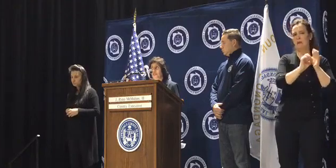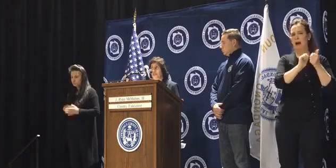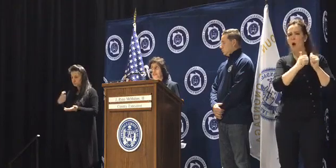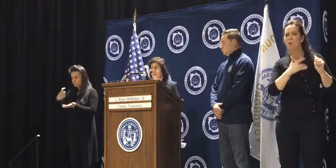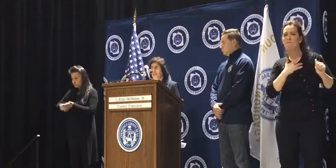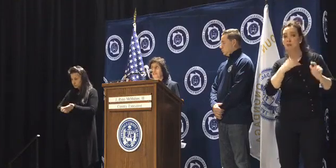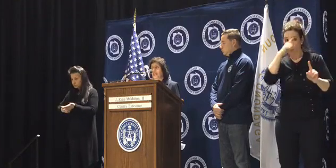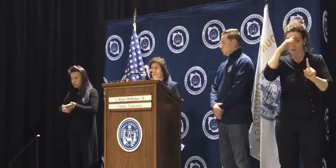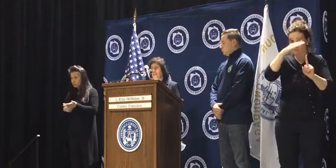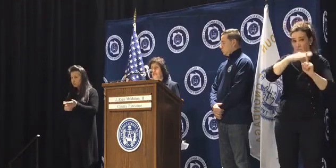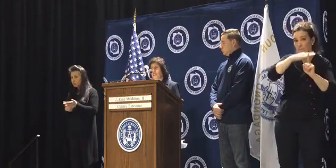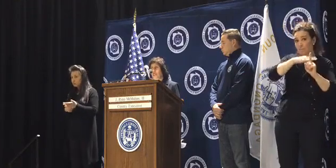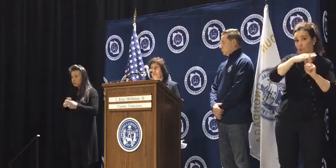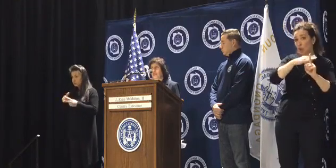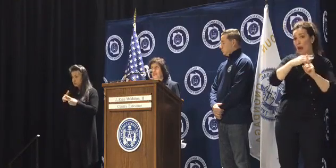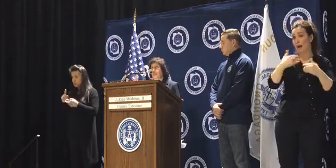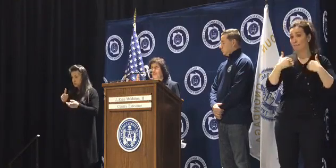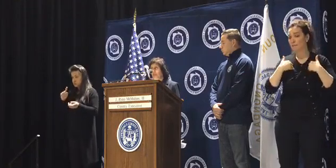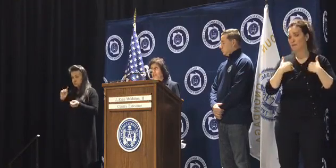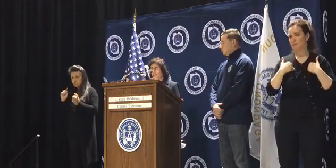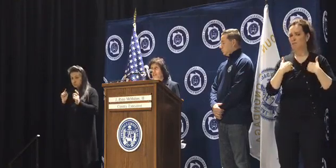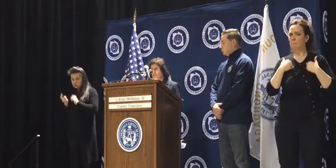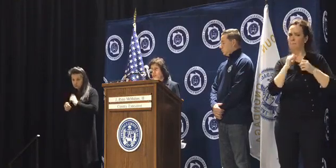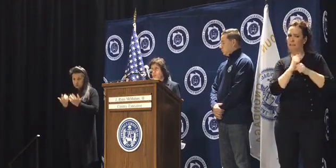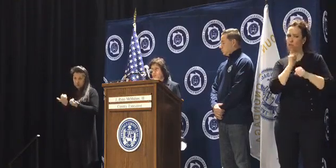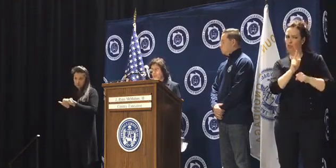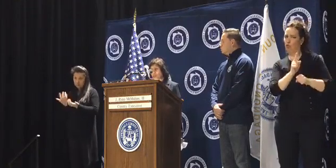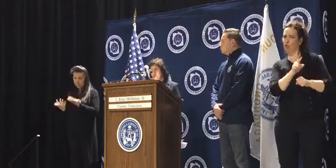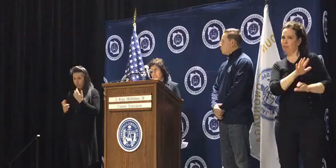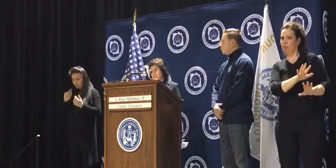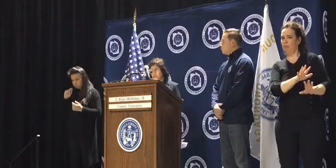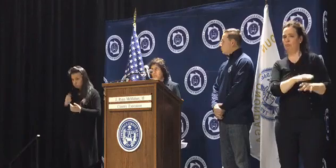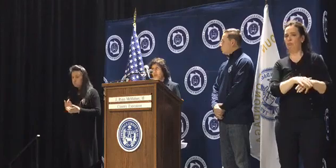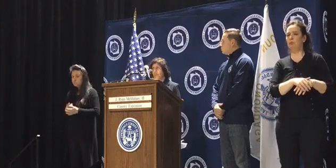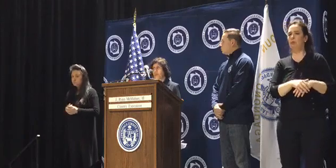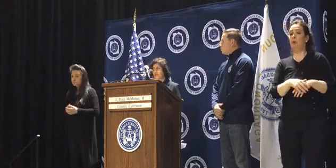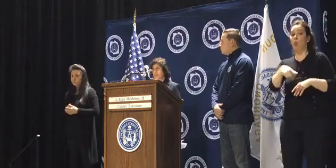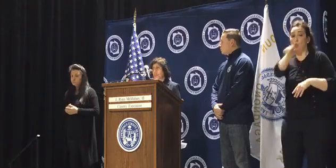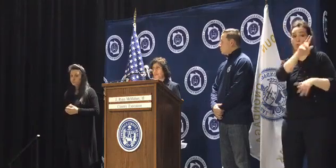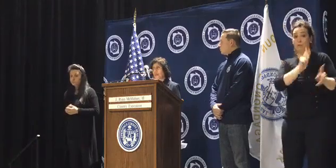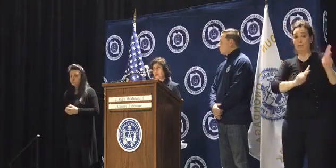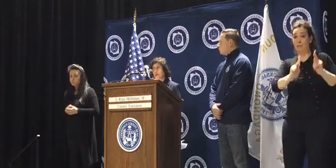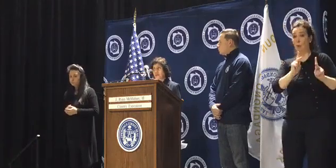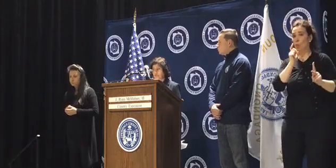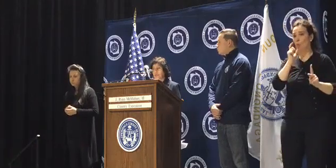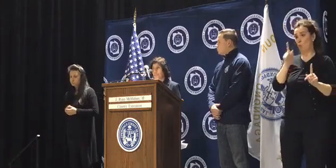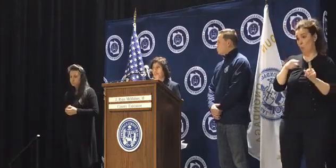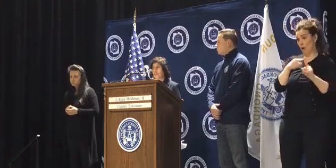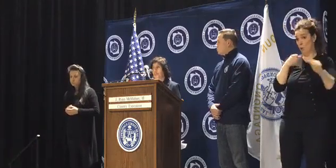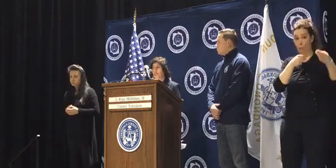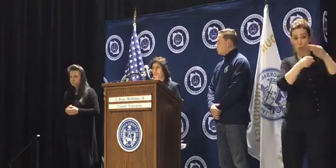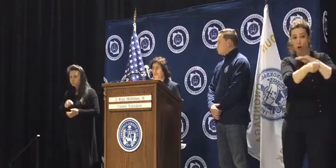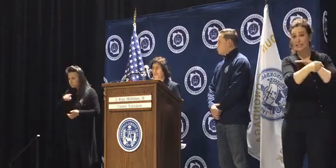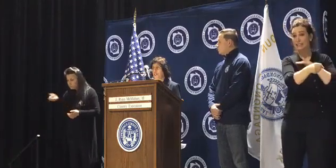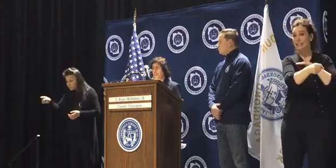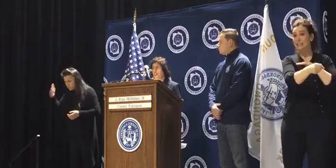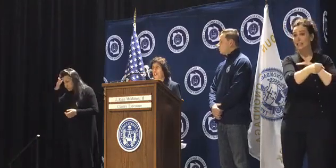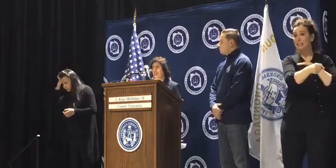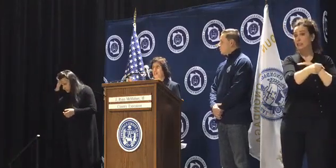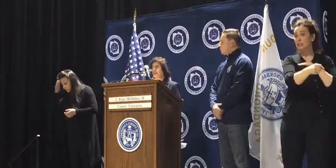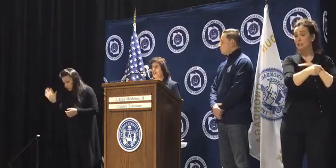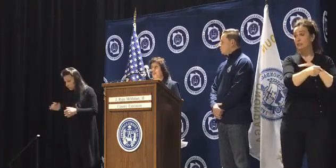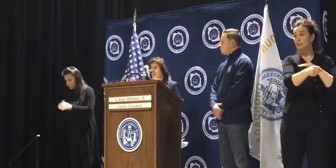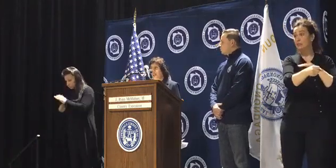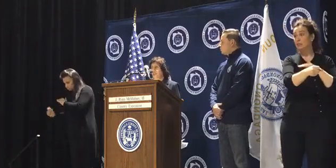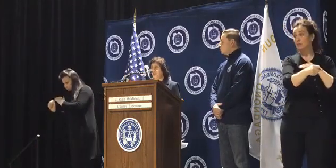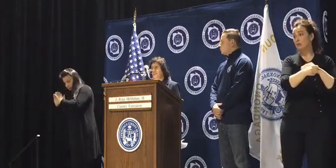tests. So at this point, when those people started from day 1, when they were put in mandatory isolation,